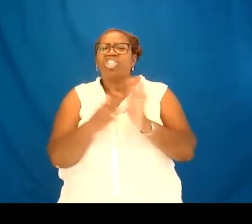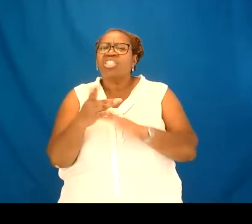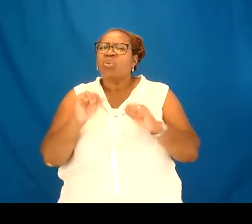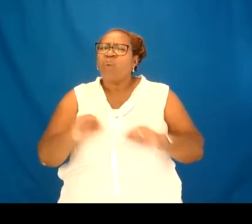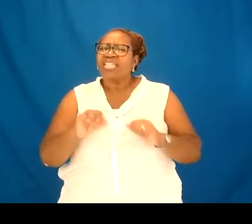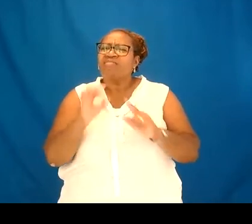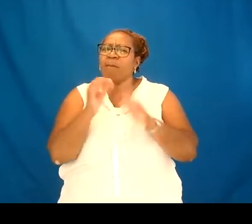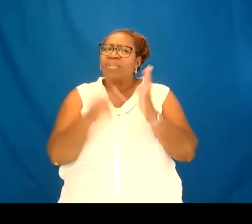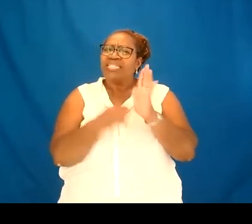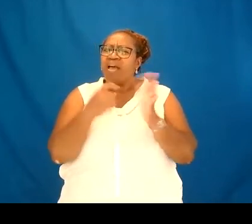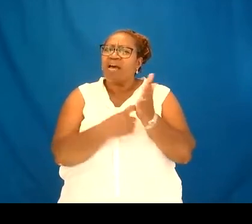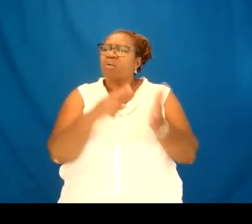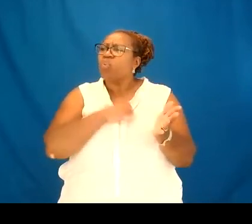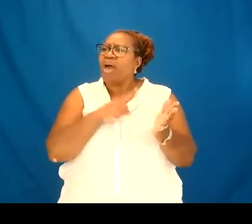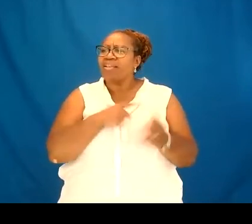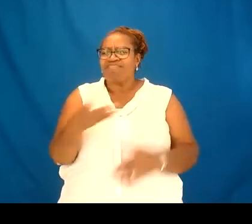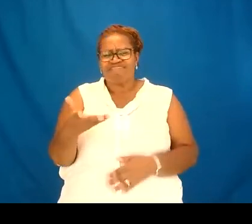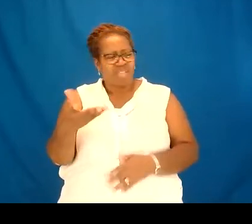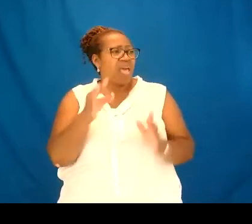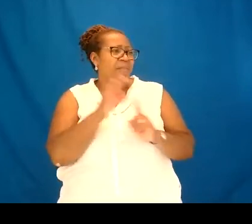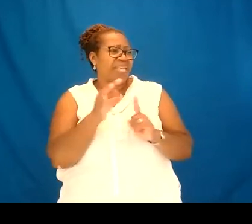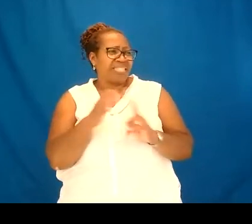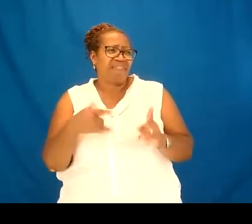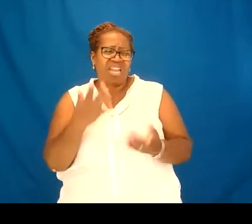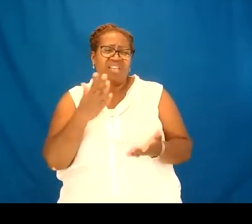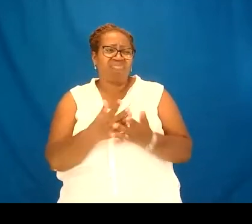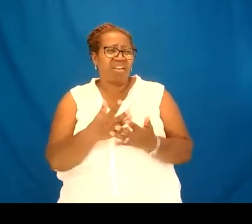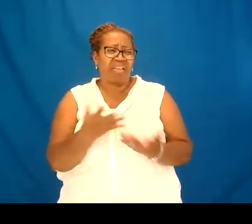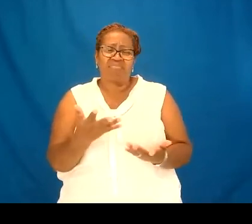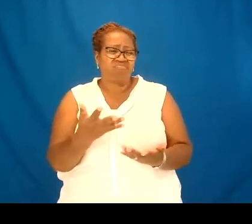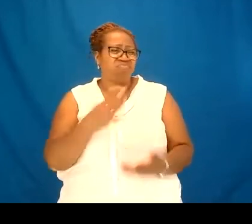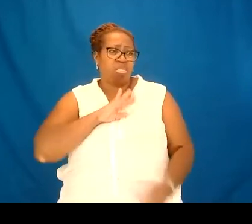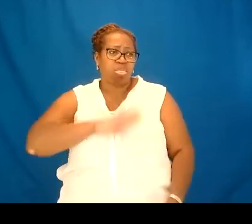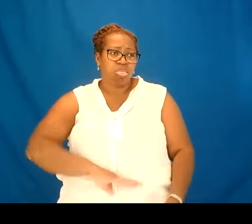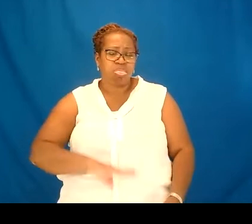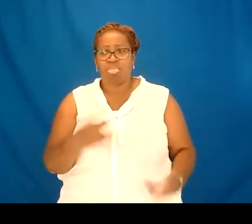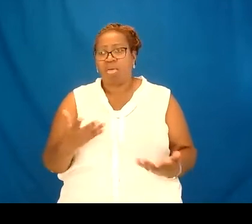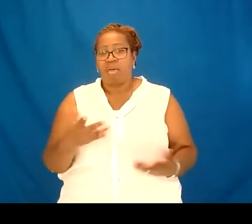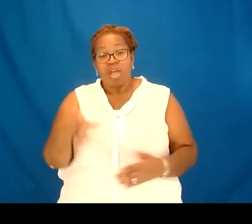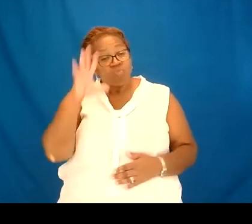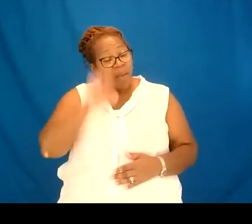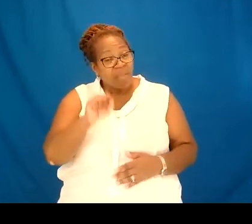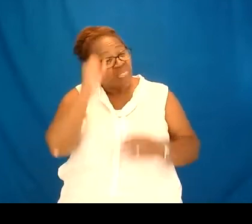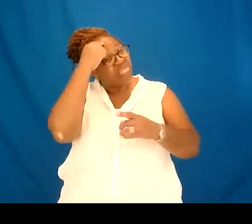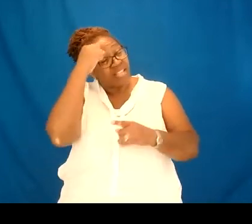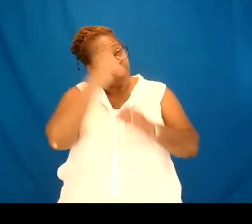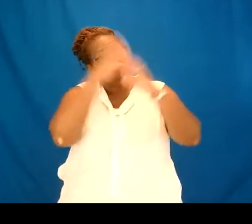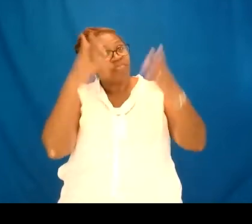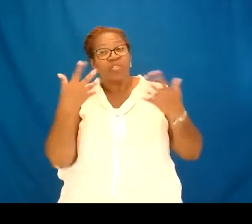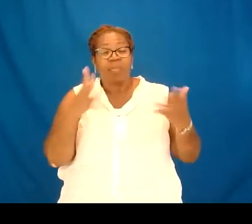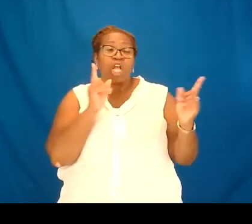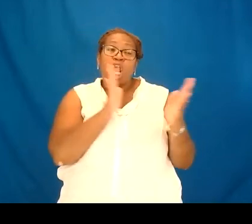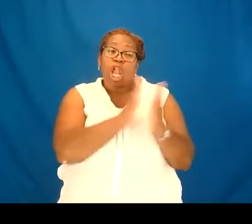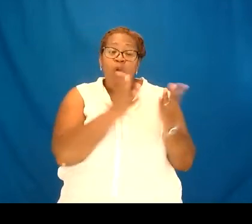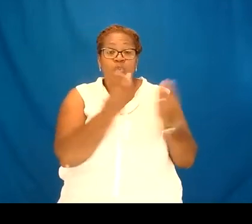really rubbish right now. I don't know about you, but if you had a friend who you'd been close for 3 years straight, you'd eaten together,